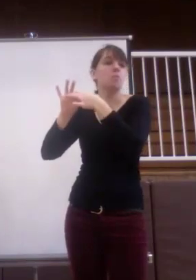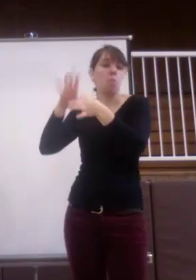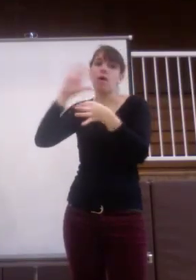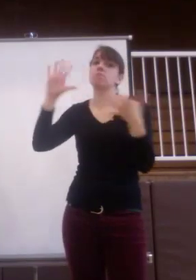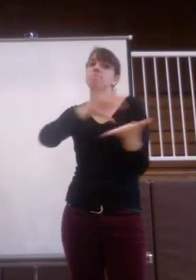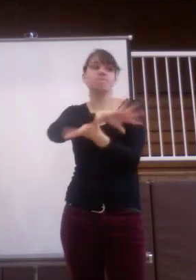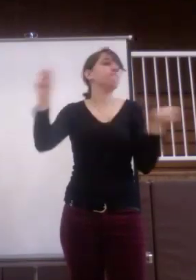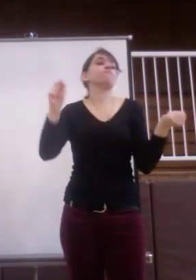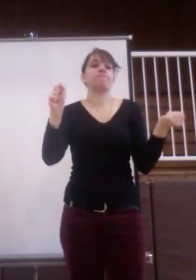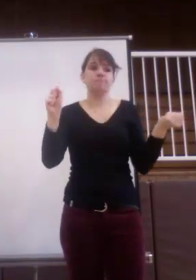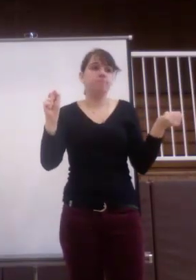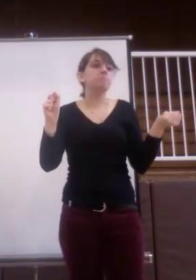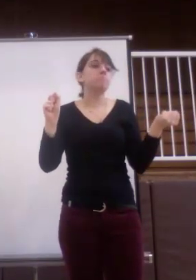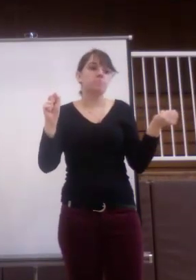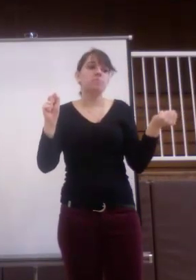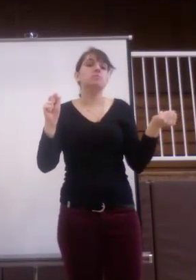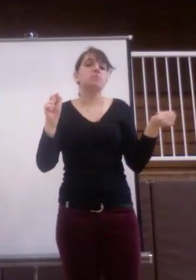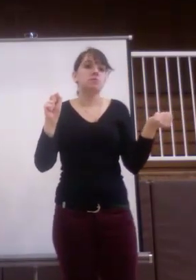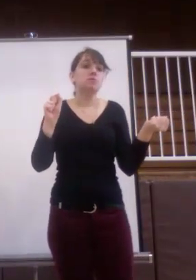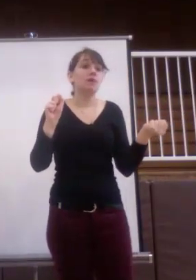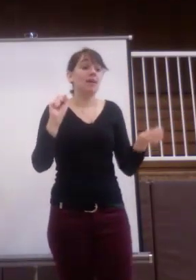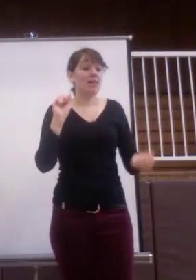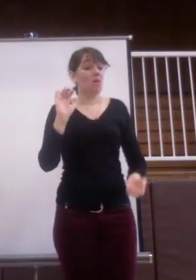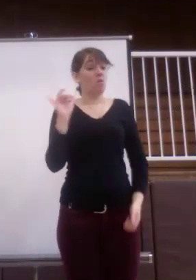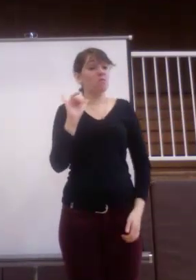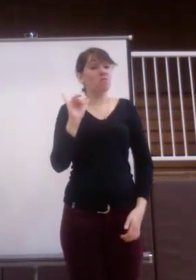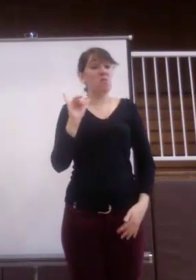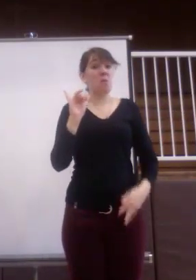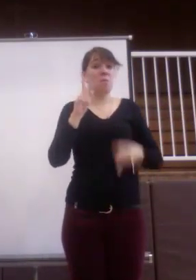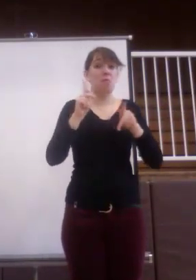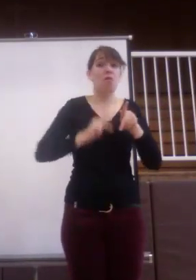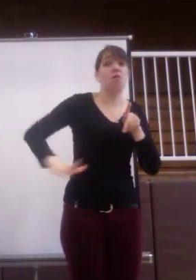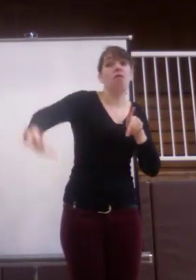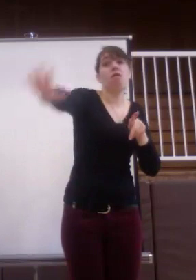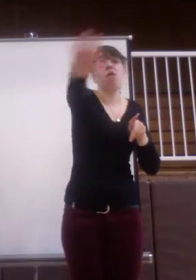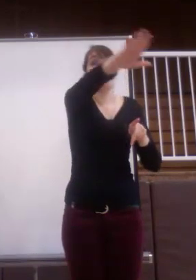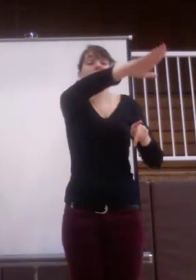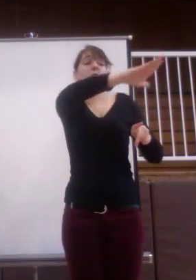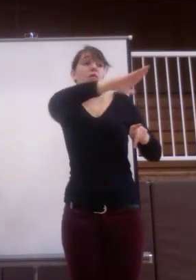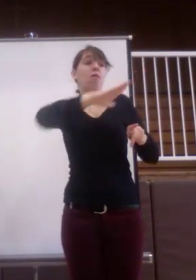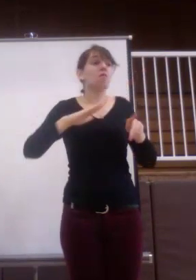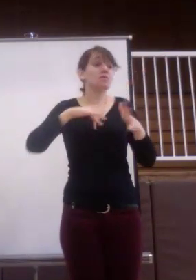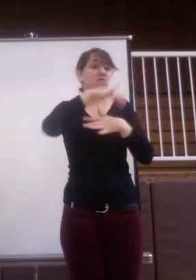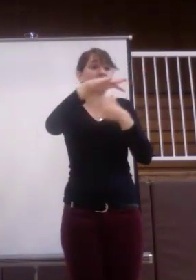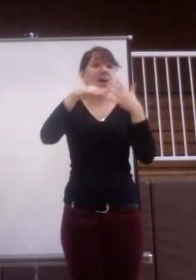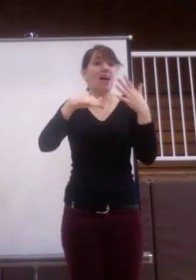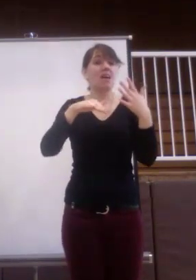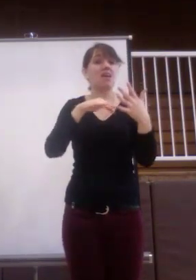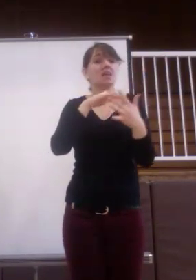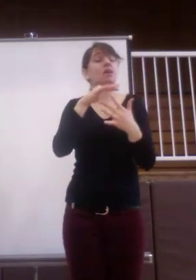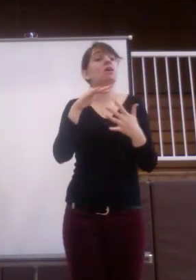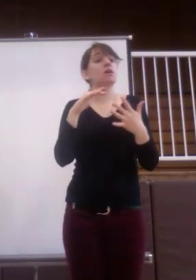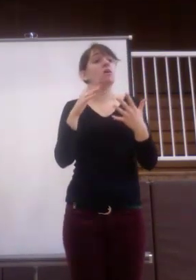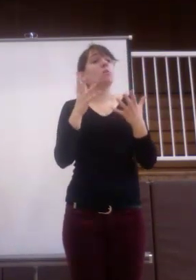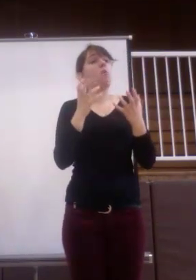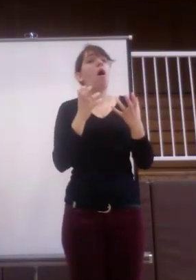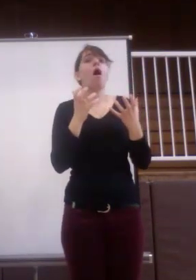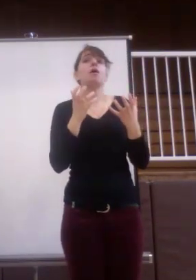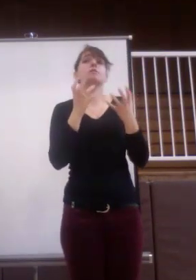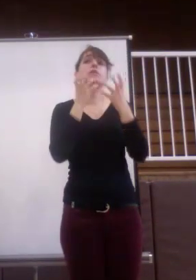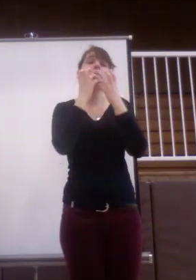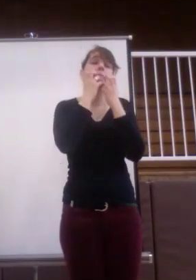and make society move from what it should do, that is, the philosophy of